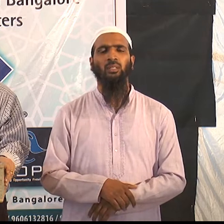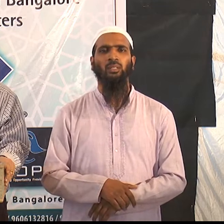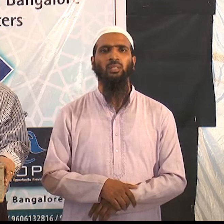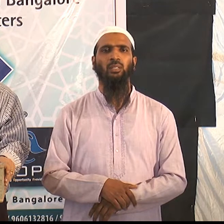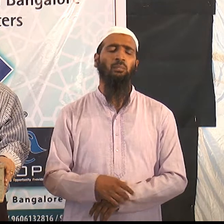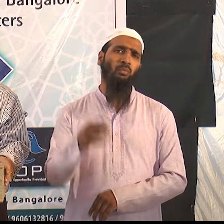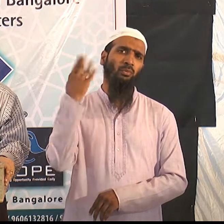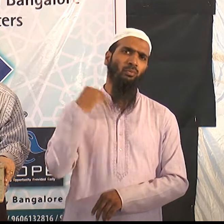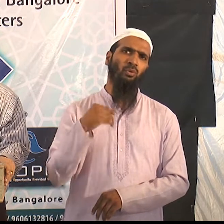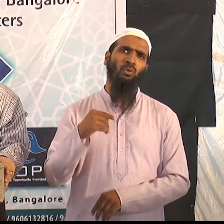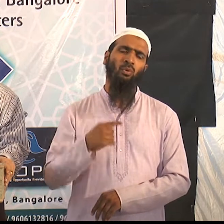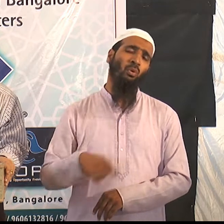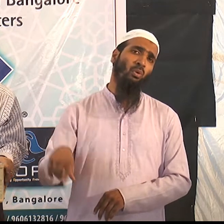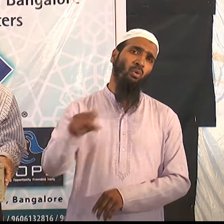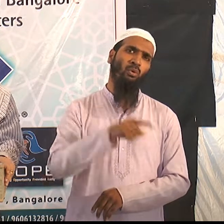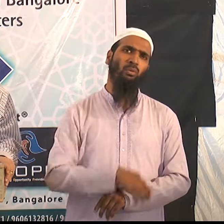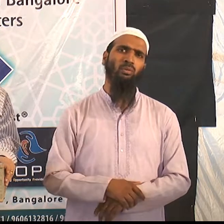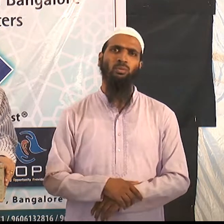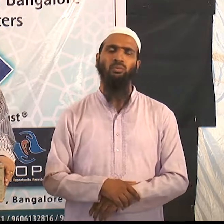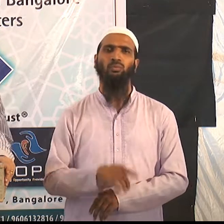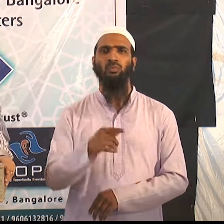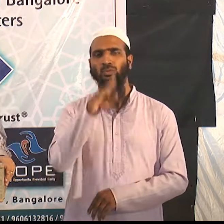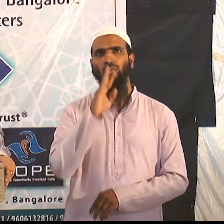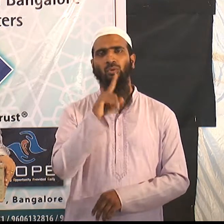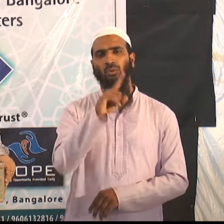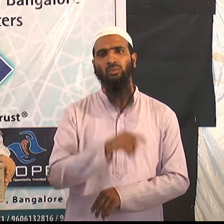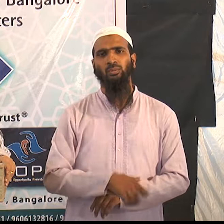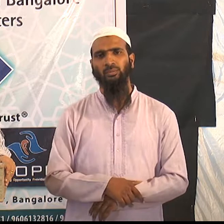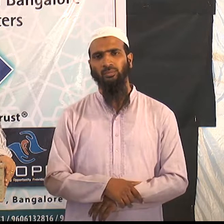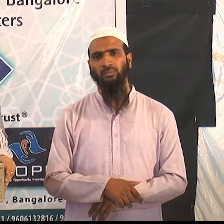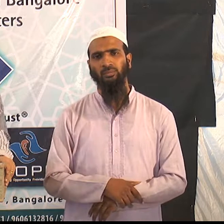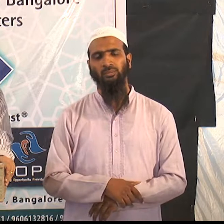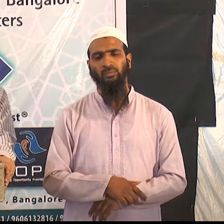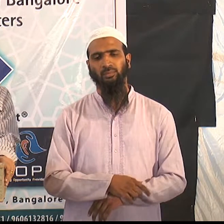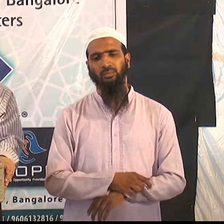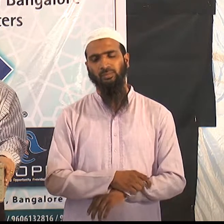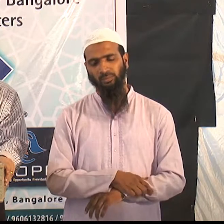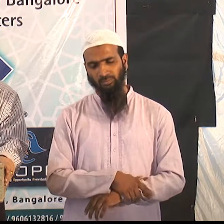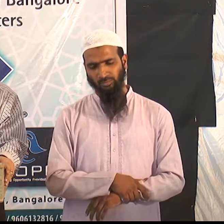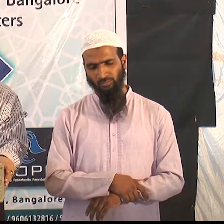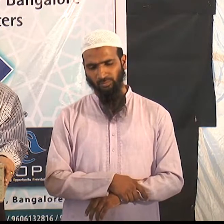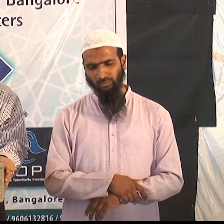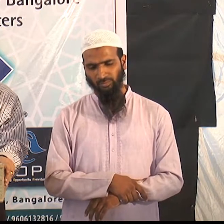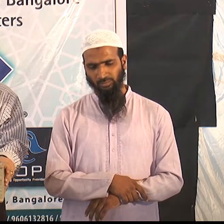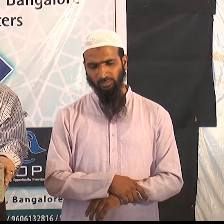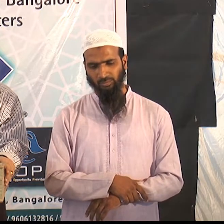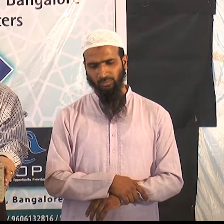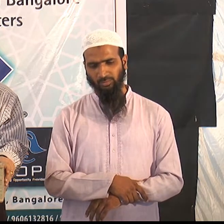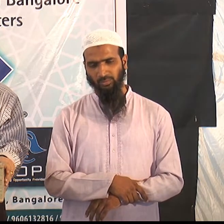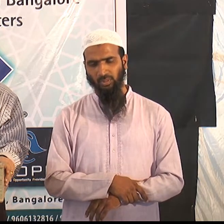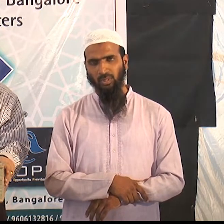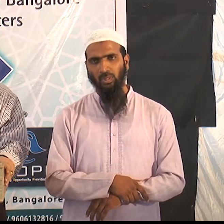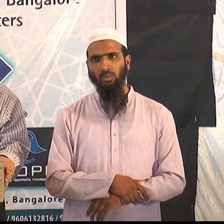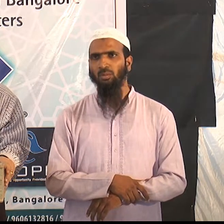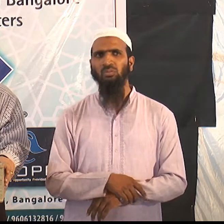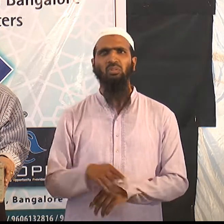God. And God said, let there be light, and there was light. And ever since, man has